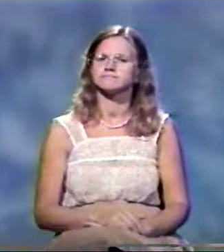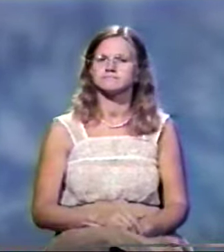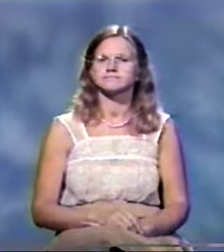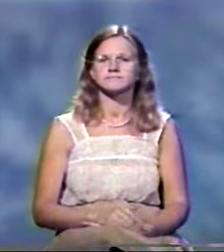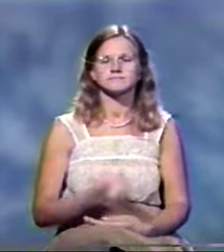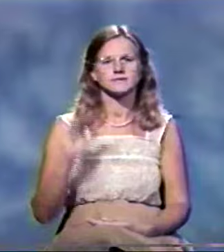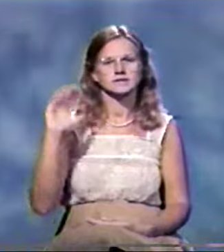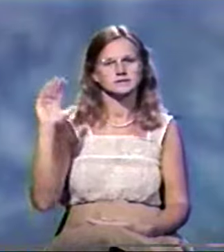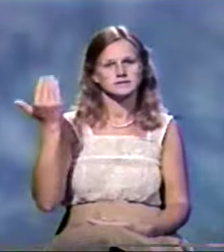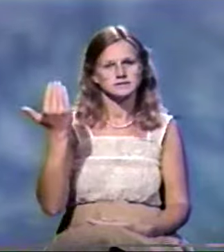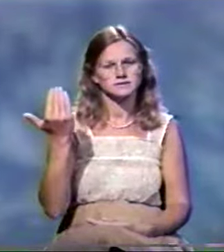Seems.